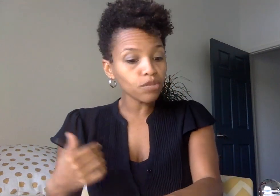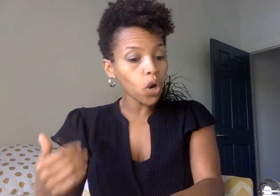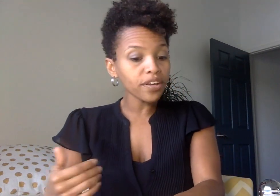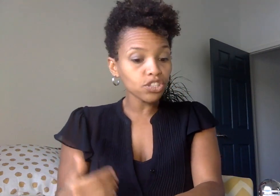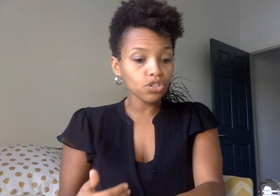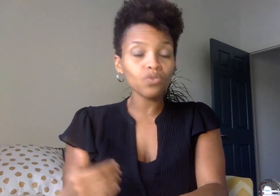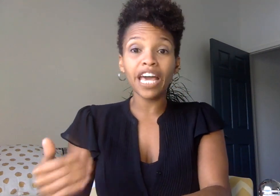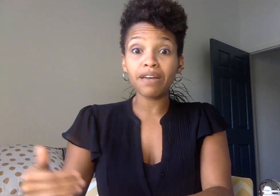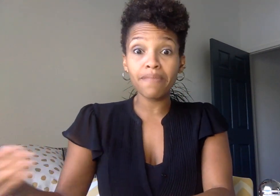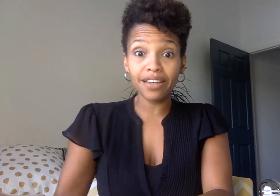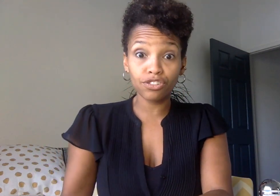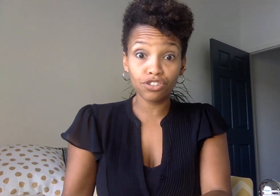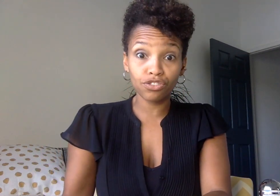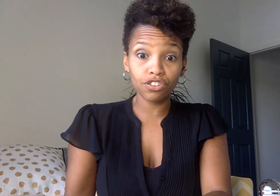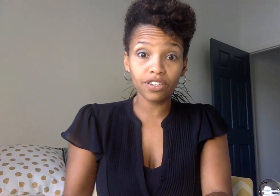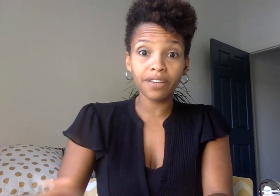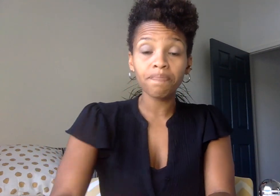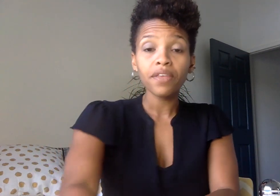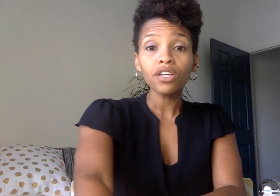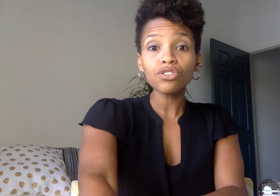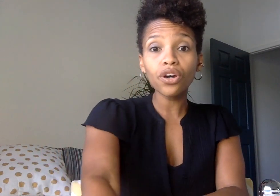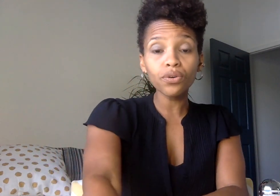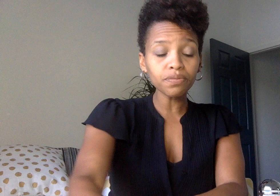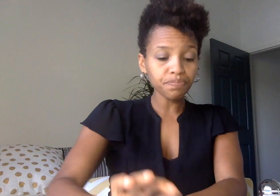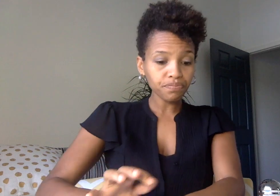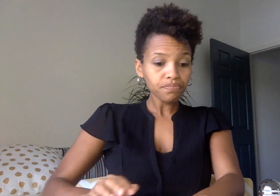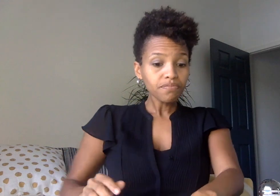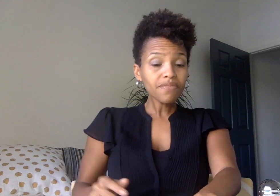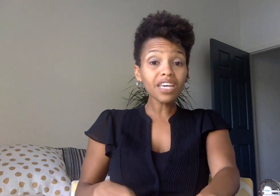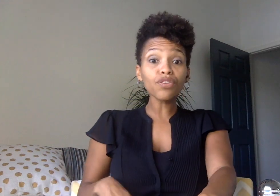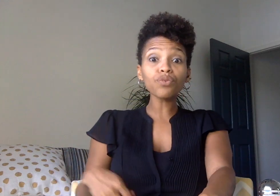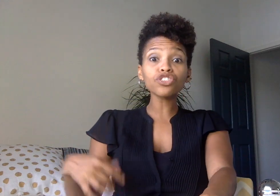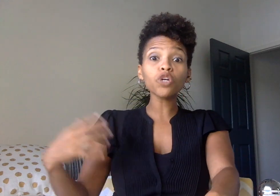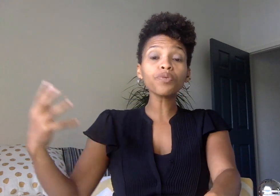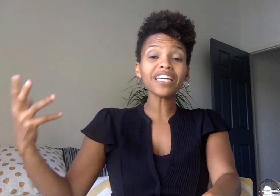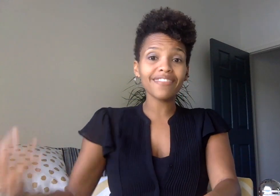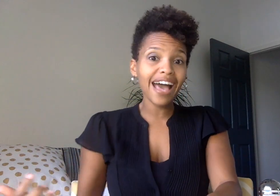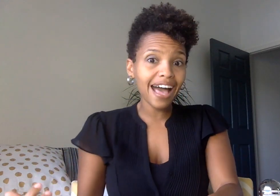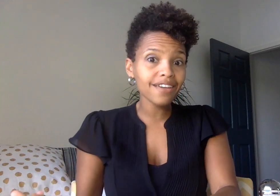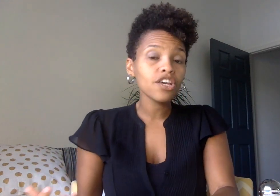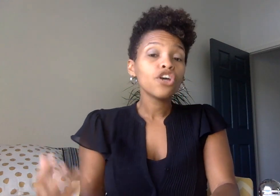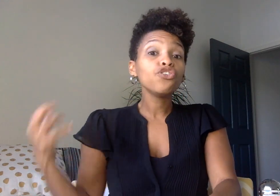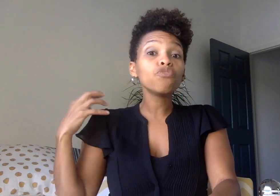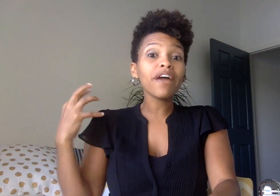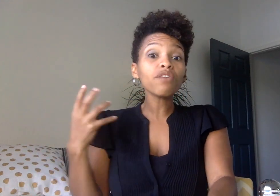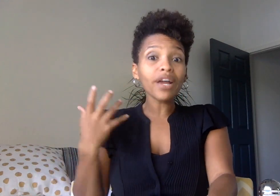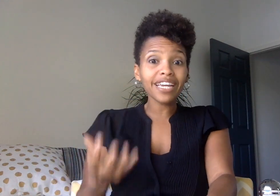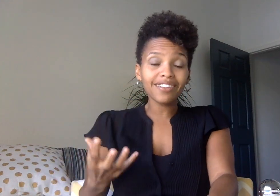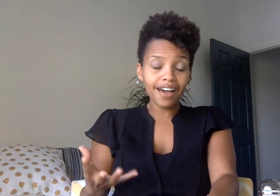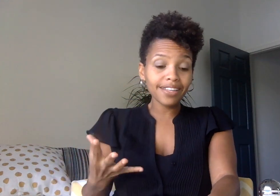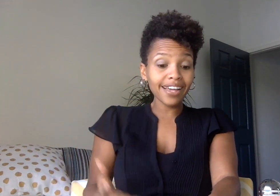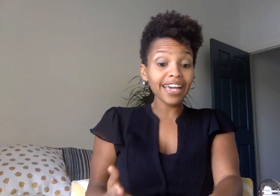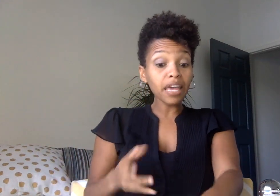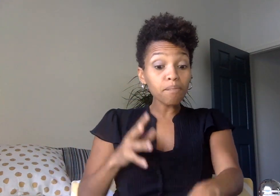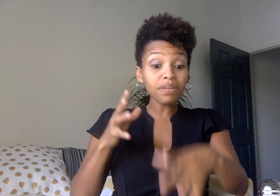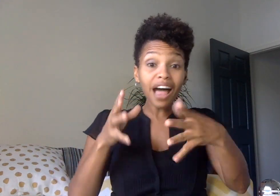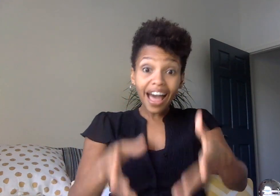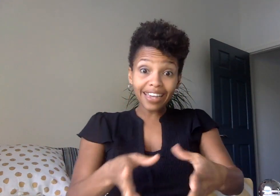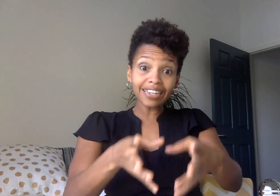going to get my master's degree. So if you were interpreting that, you may recognize that implied in